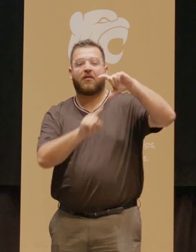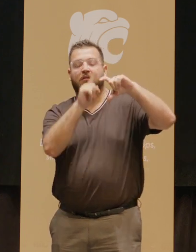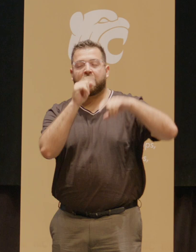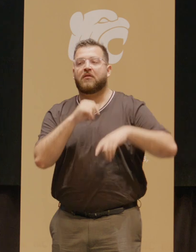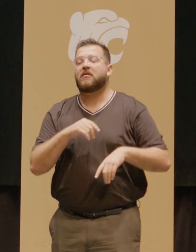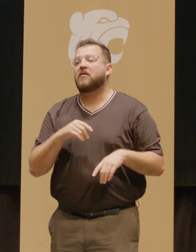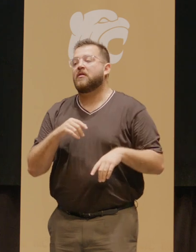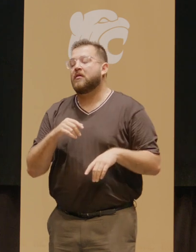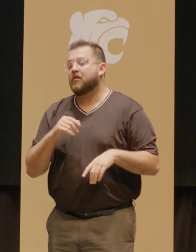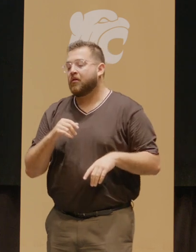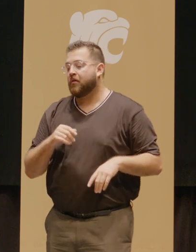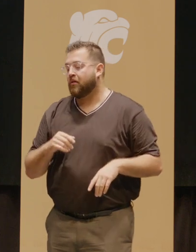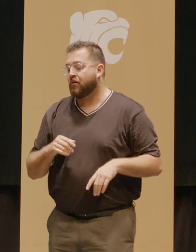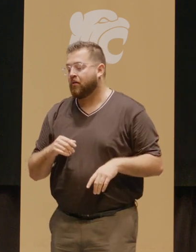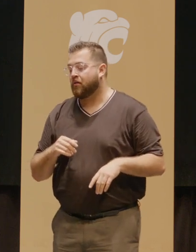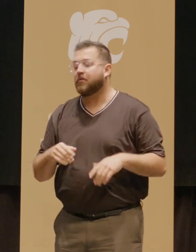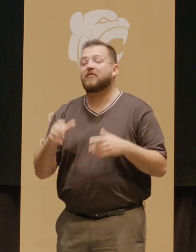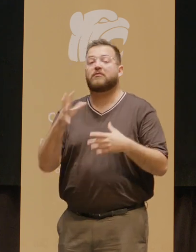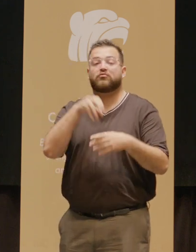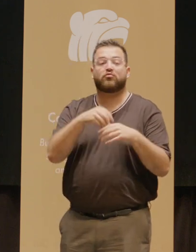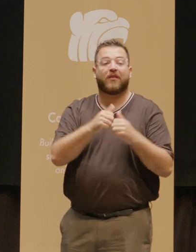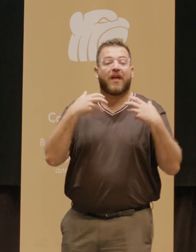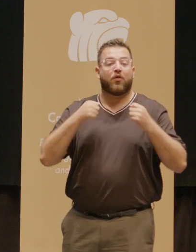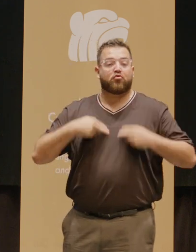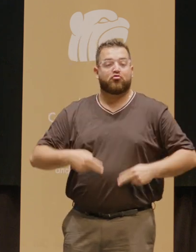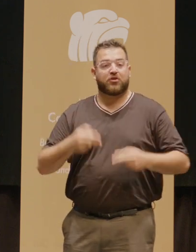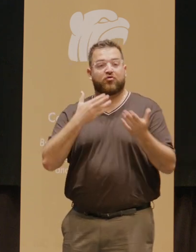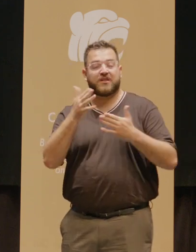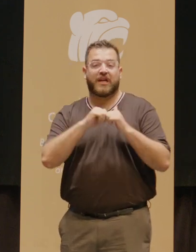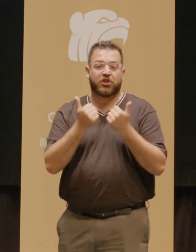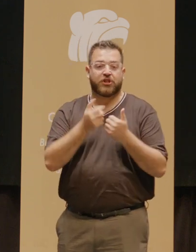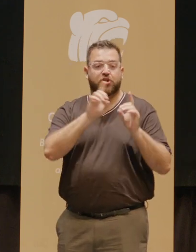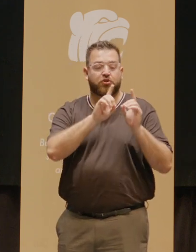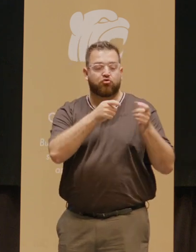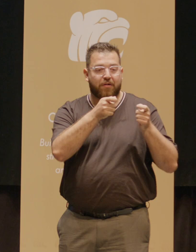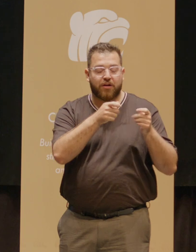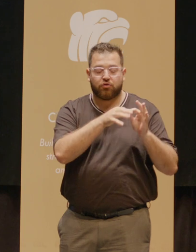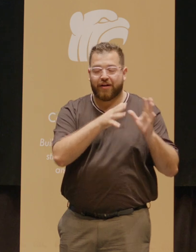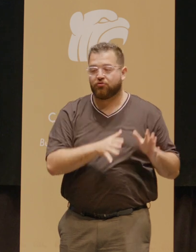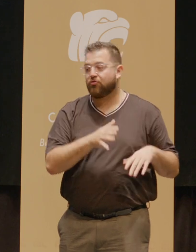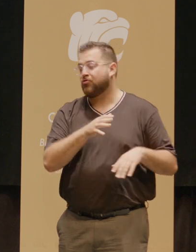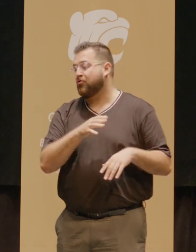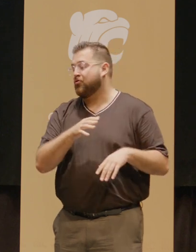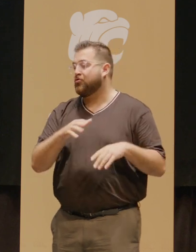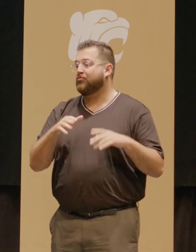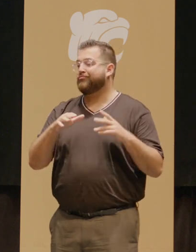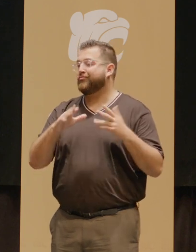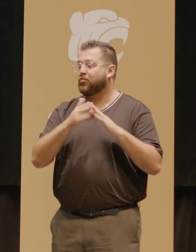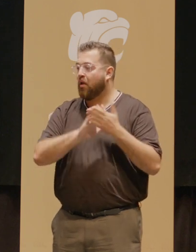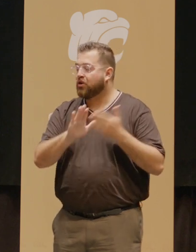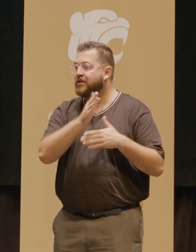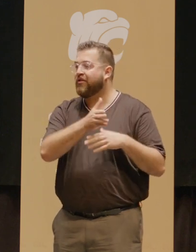state, and then was a health and human services agency director, worked for Calvert Community College as an executive there, and